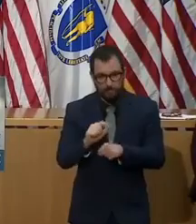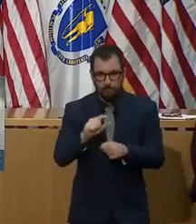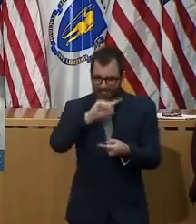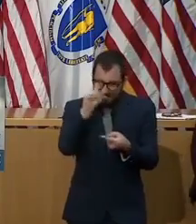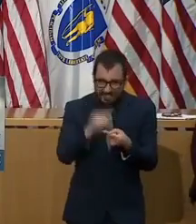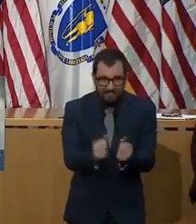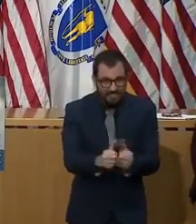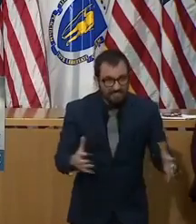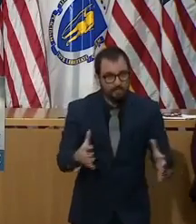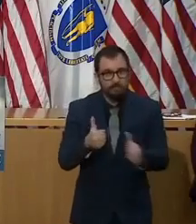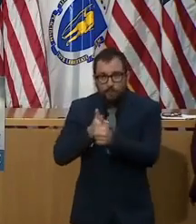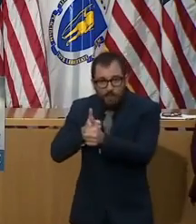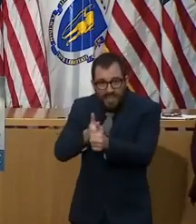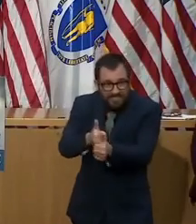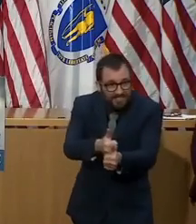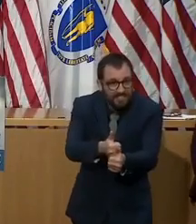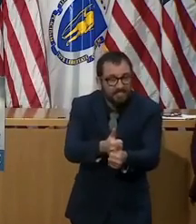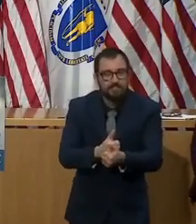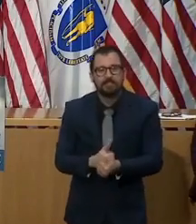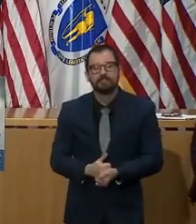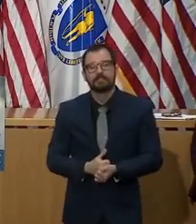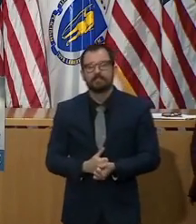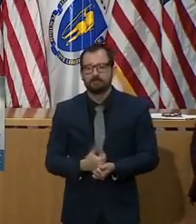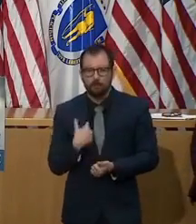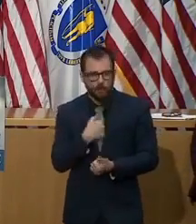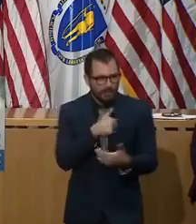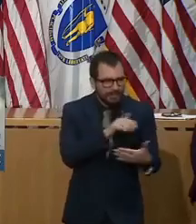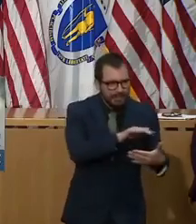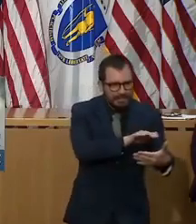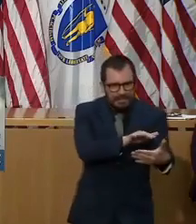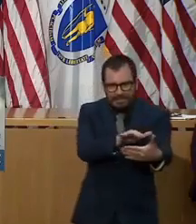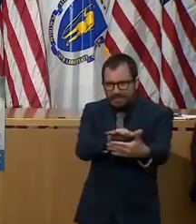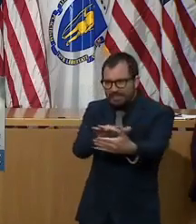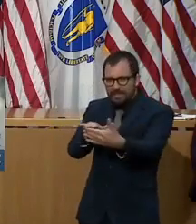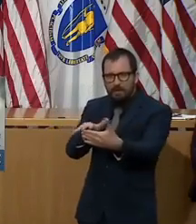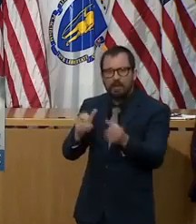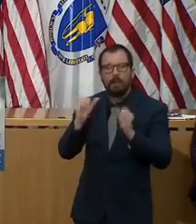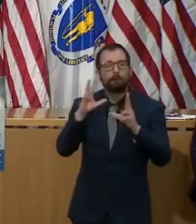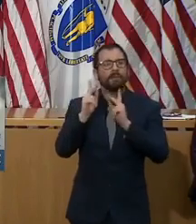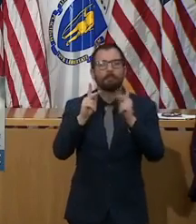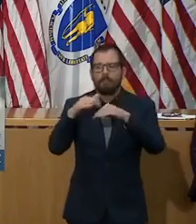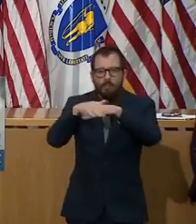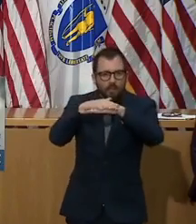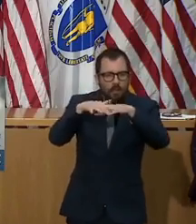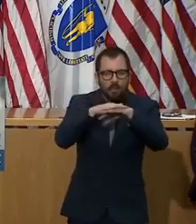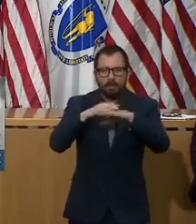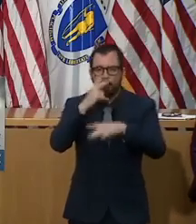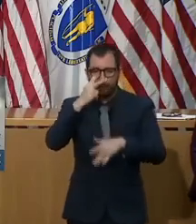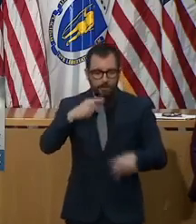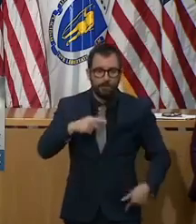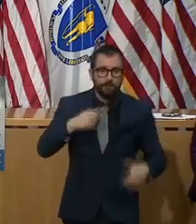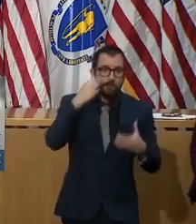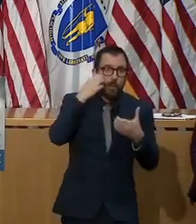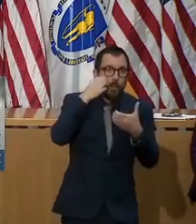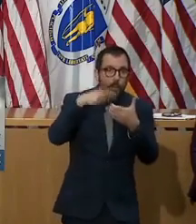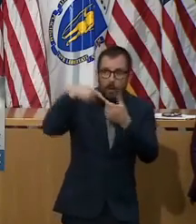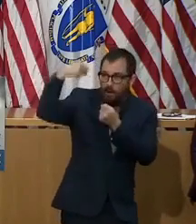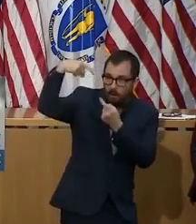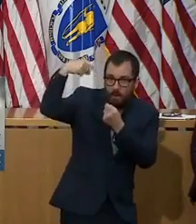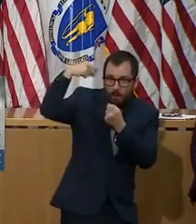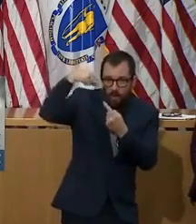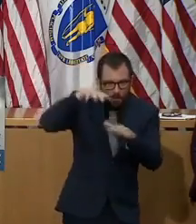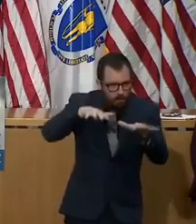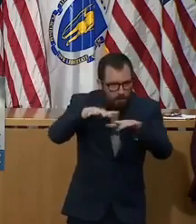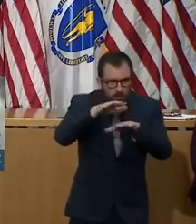businesses and our calls for social distancing have played a significant role in stopping and slowing the spread of the virus. We've